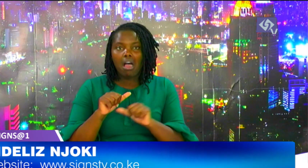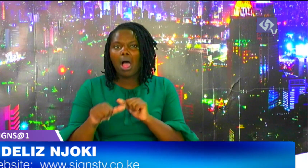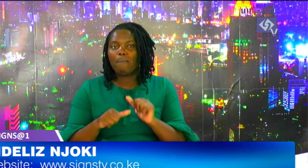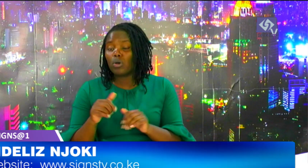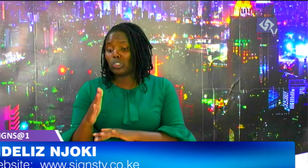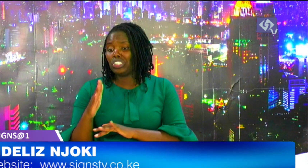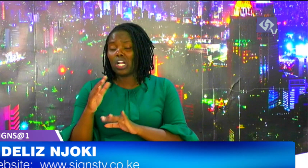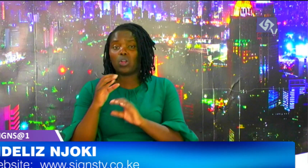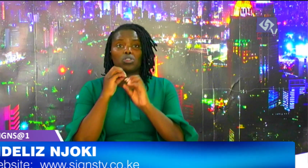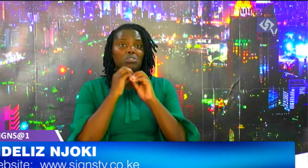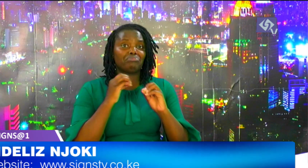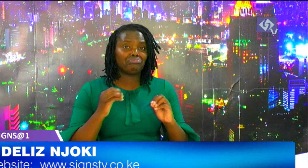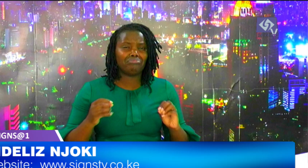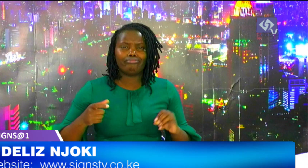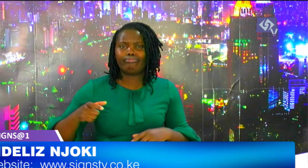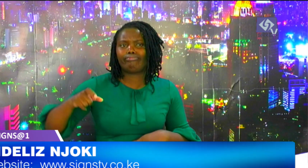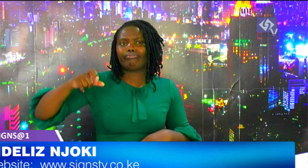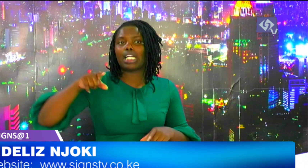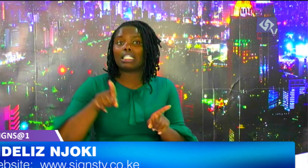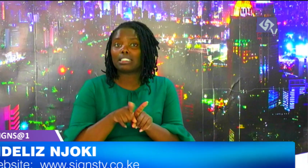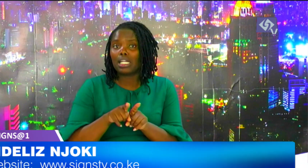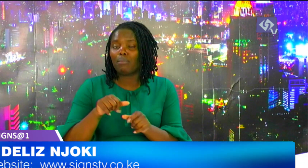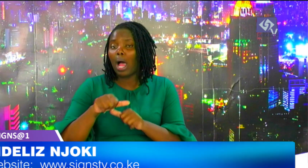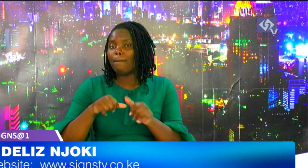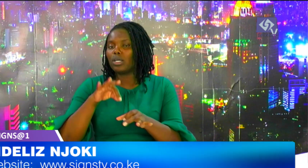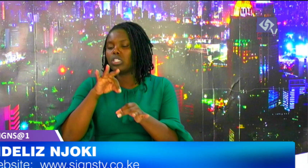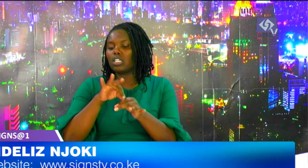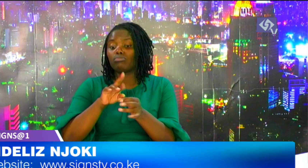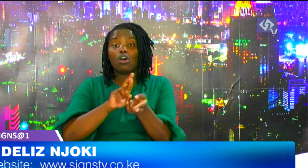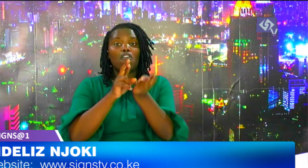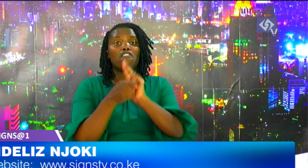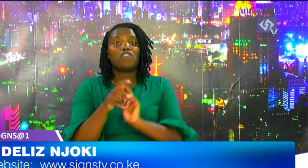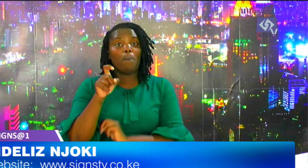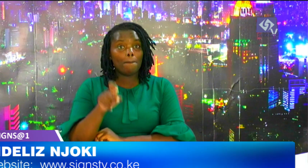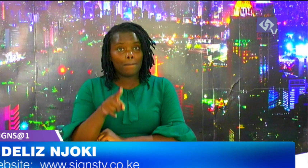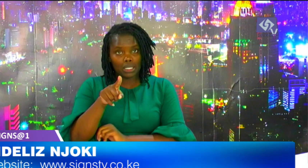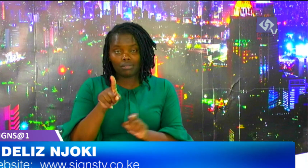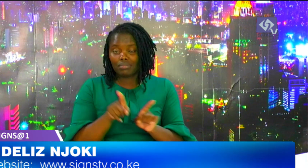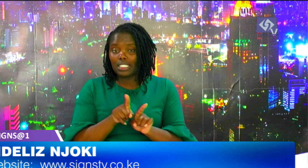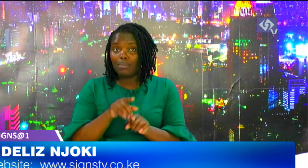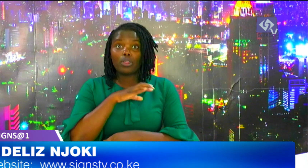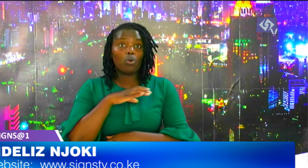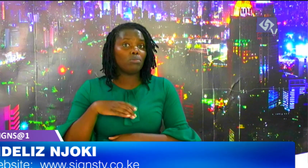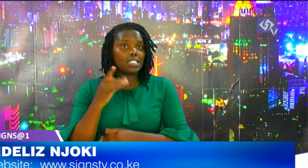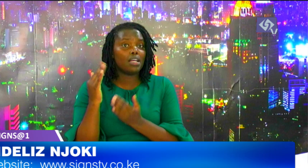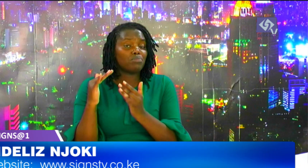rising insecurity, and electoral reforms. The